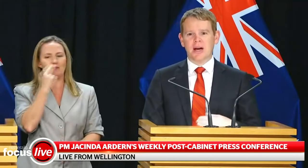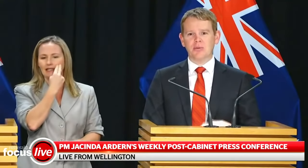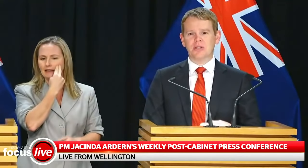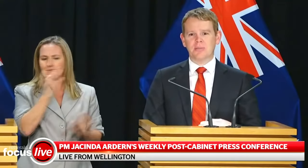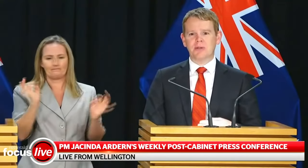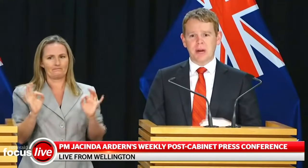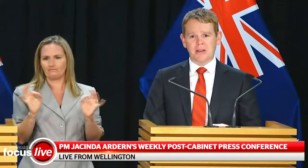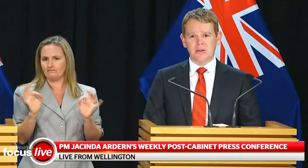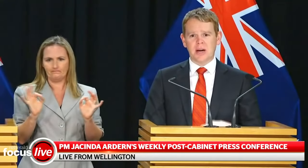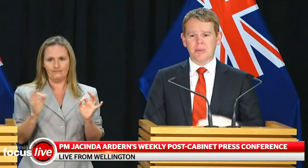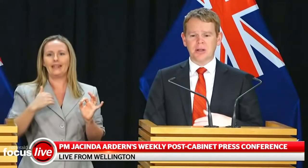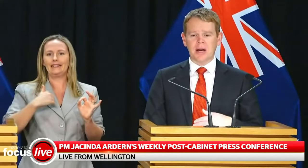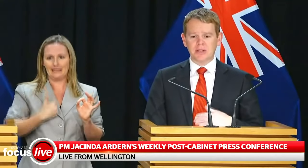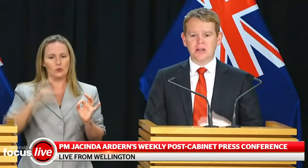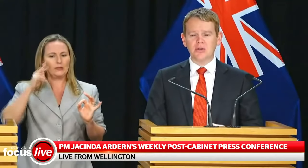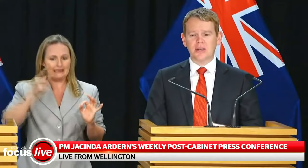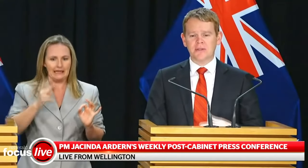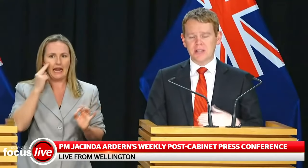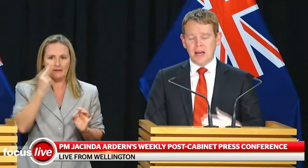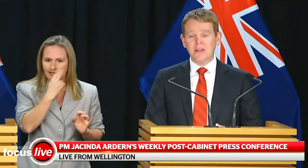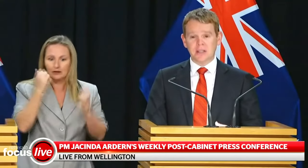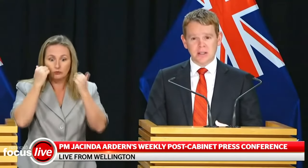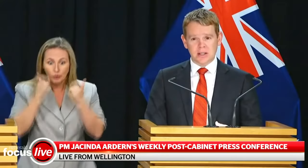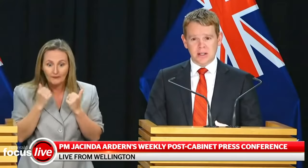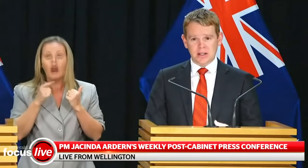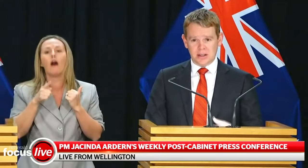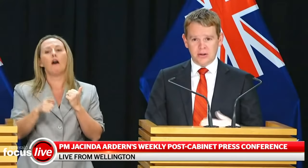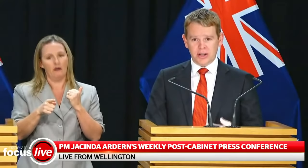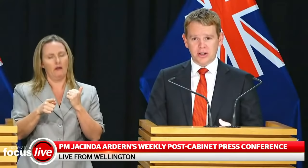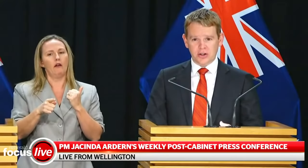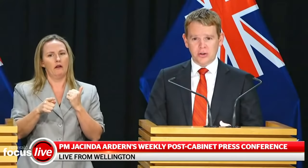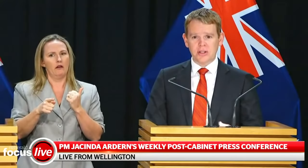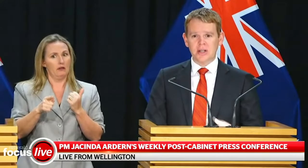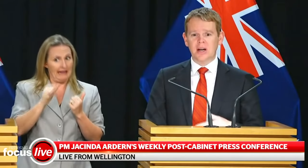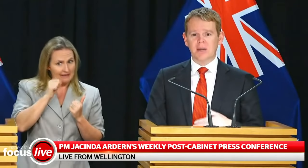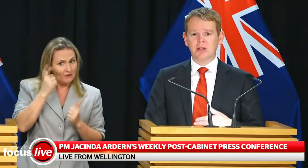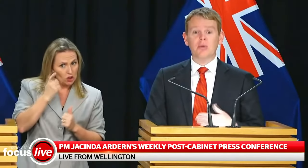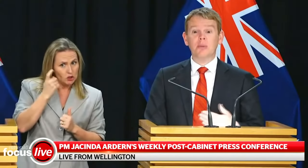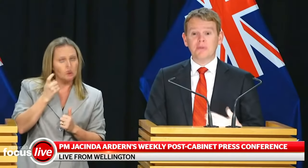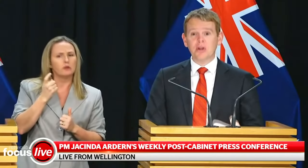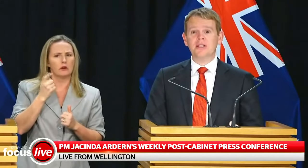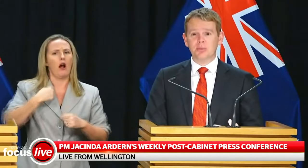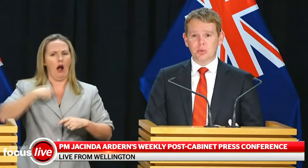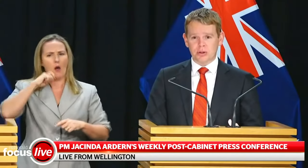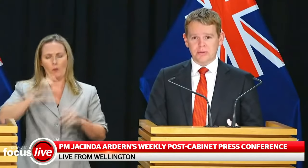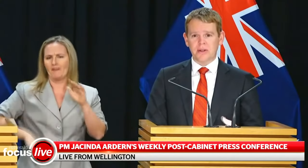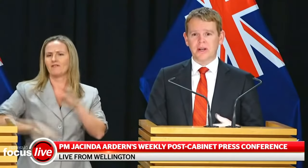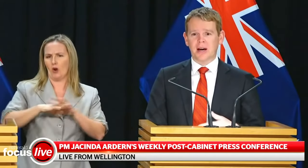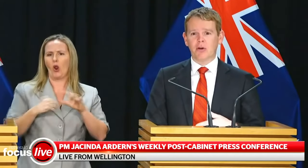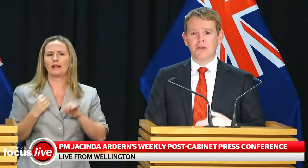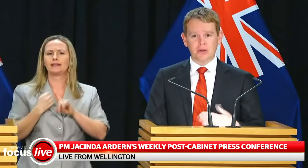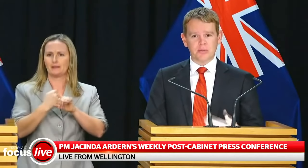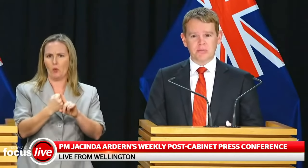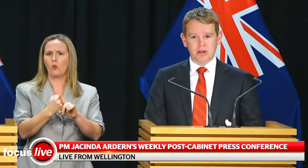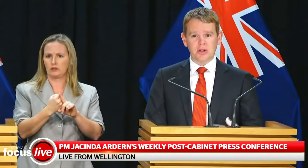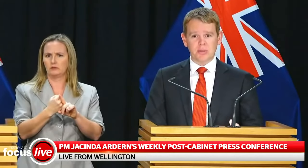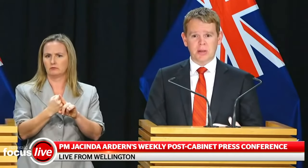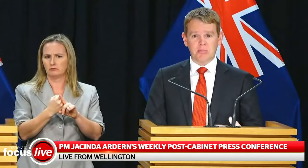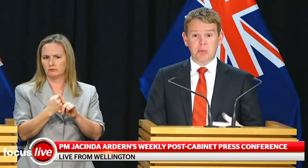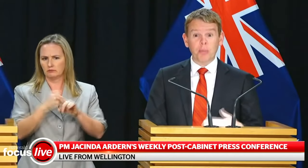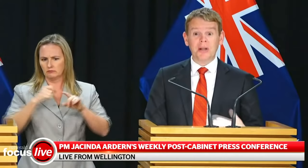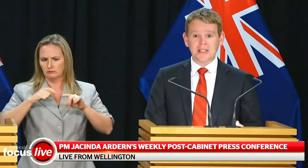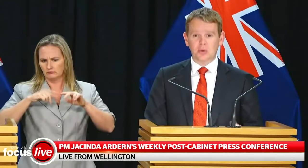to be able to back those up. But absolutely, if there's evidence that there are concerns, then I will be fully supportive of those